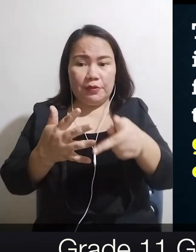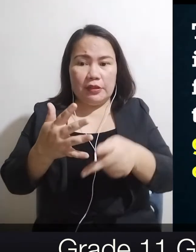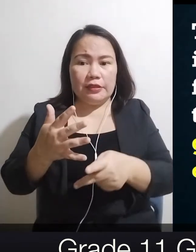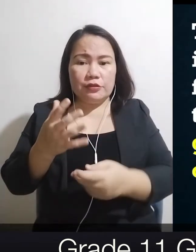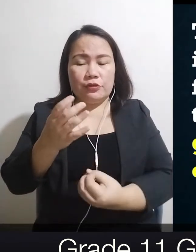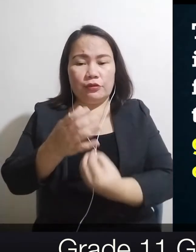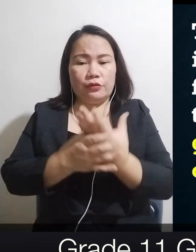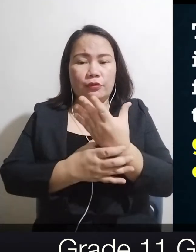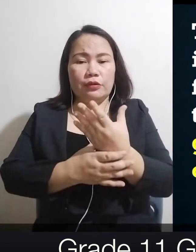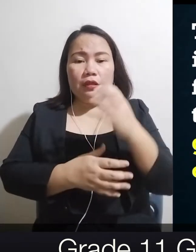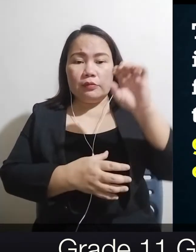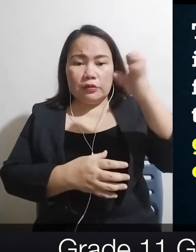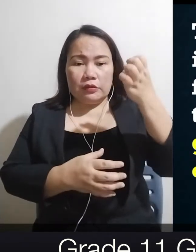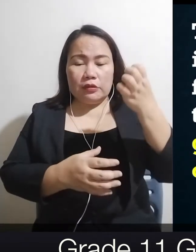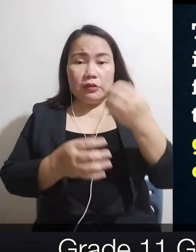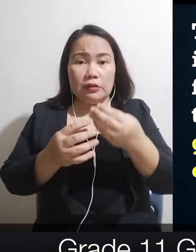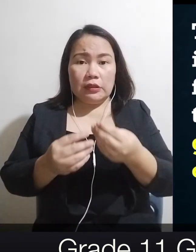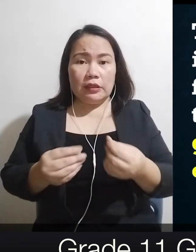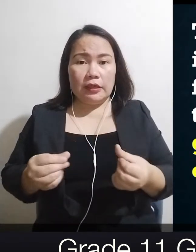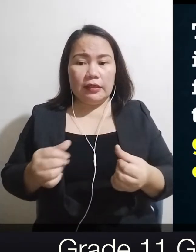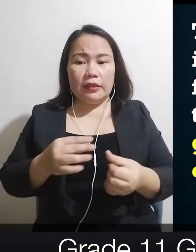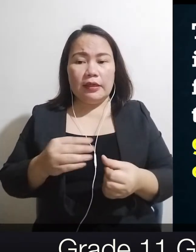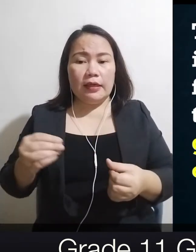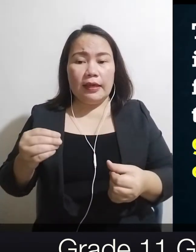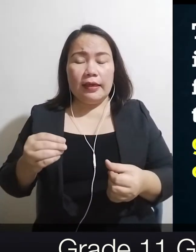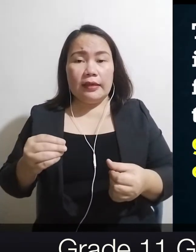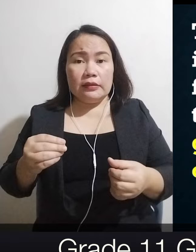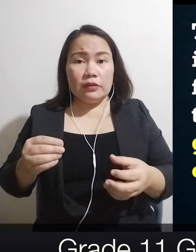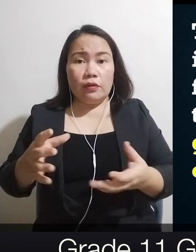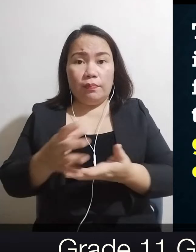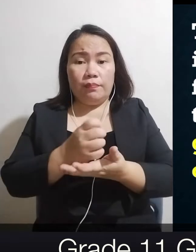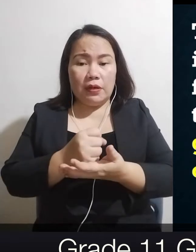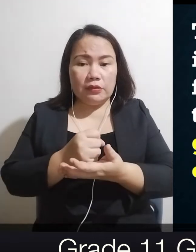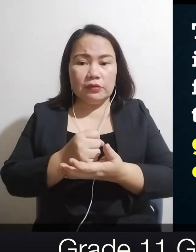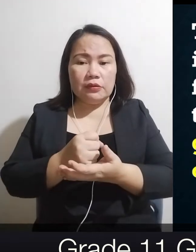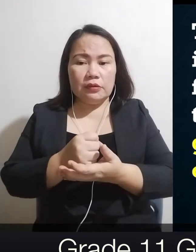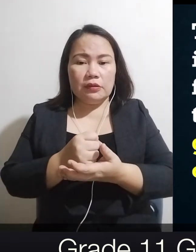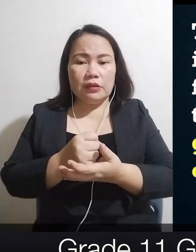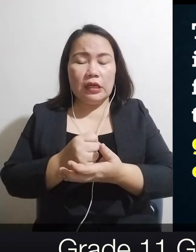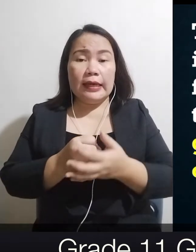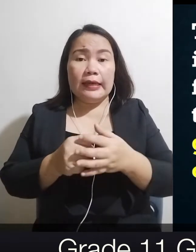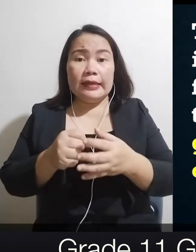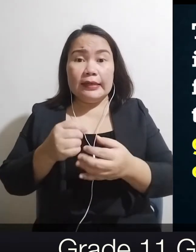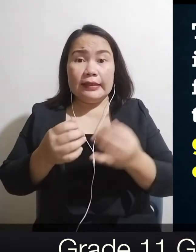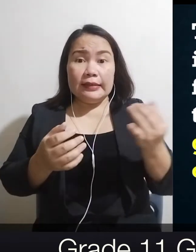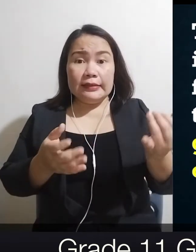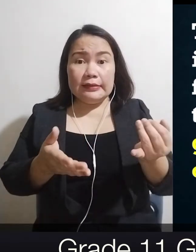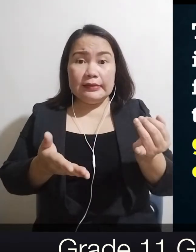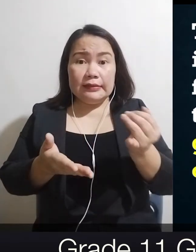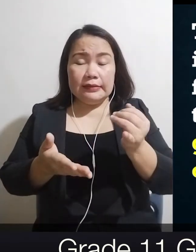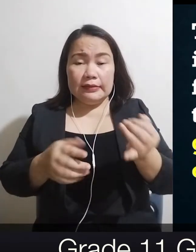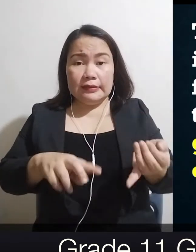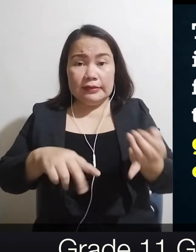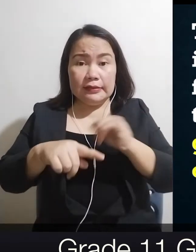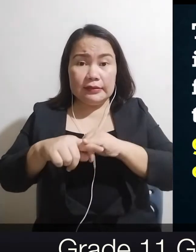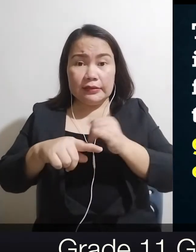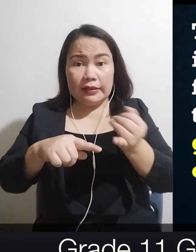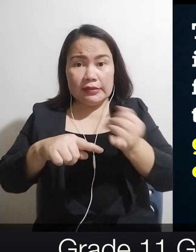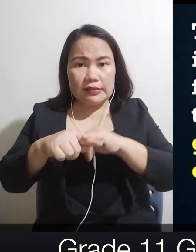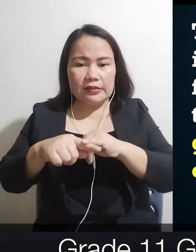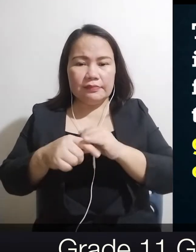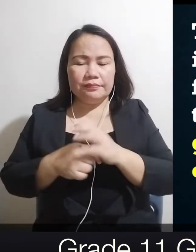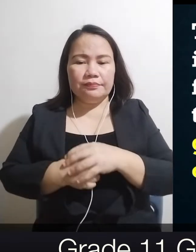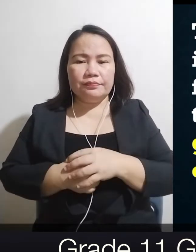growth, exponential decay, and compound interest. So, ito yung real life application